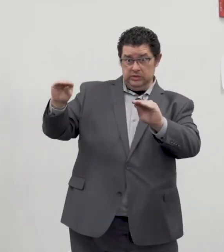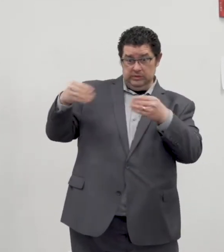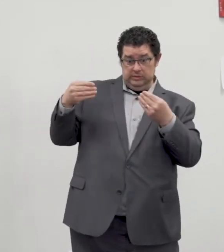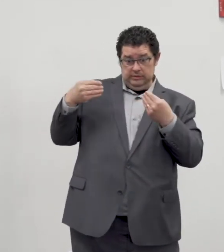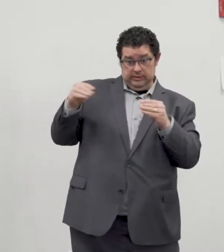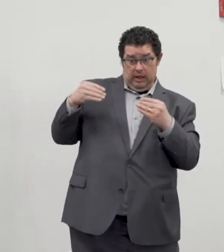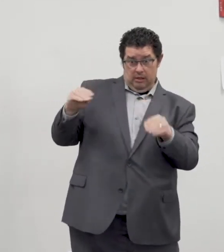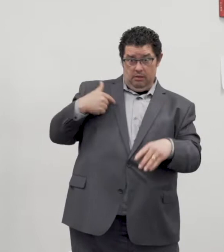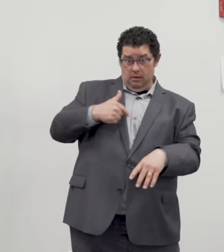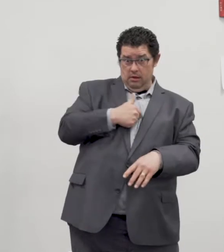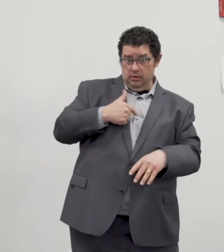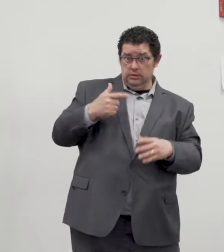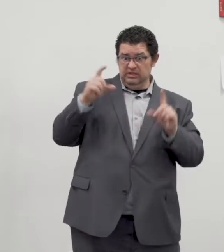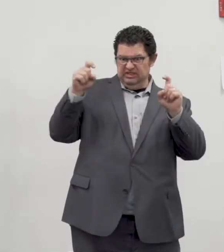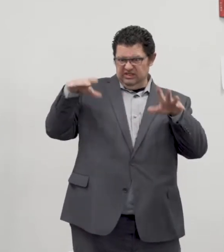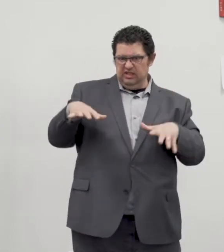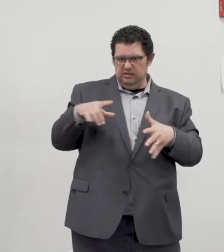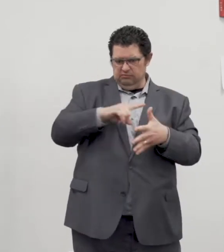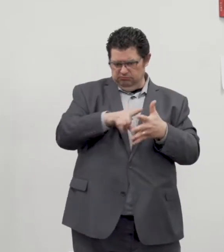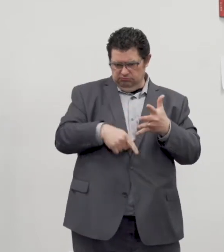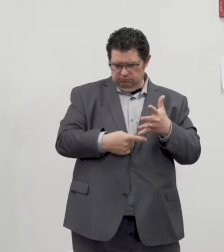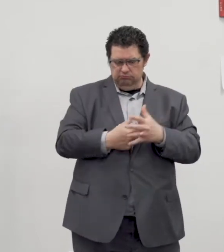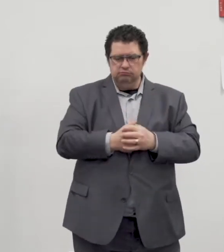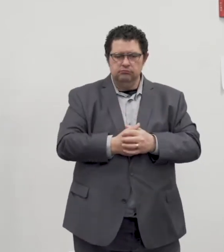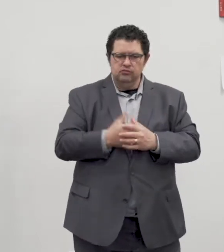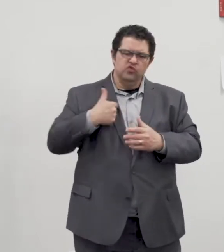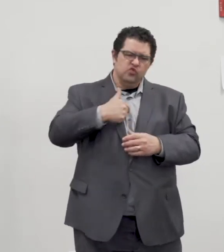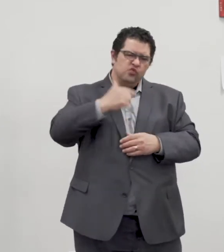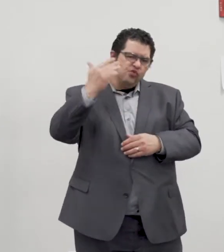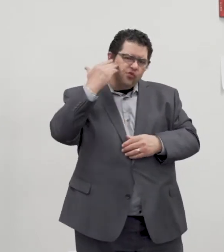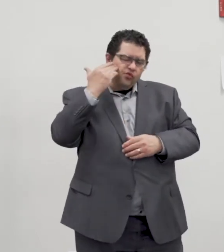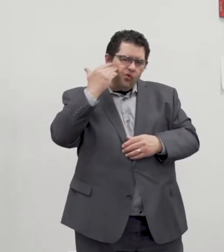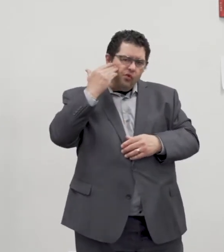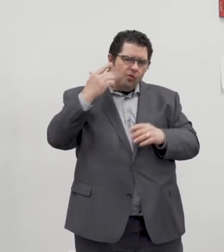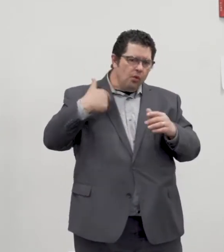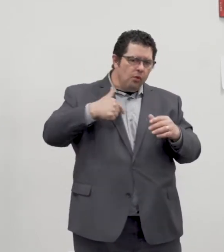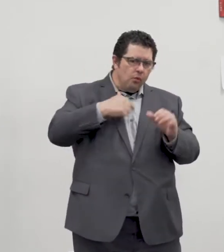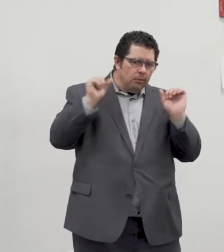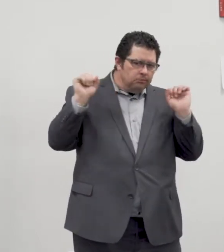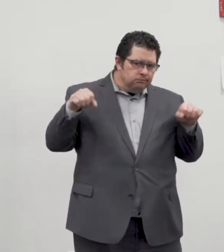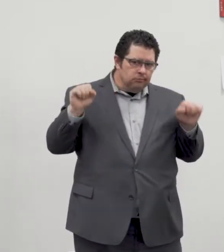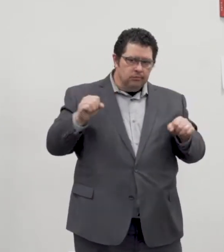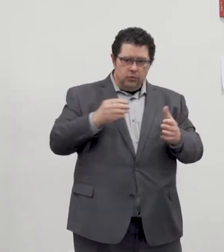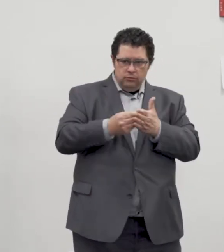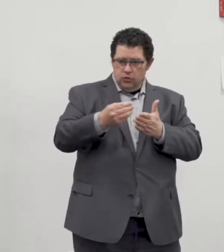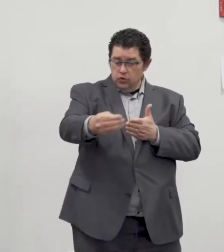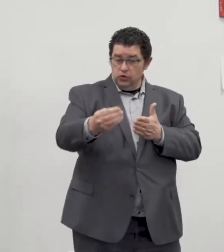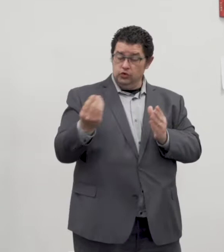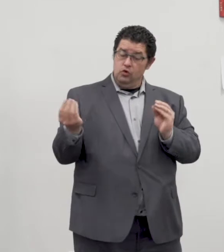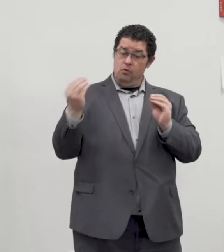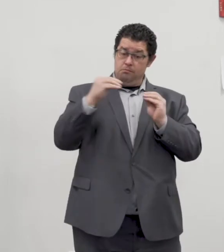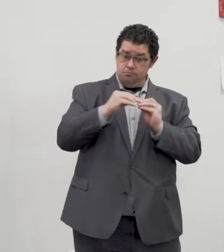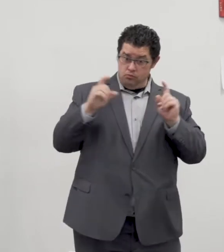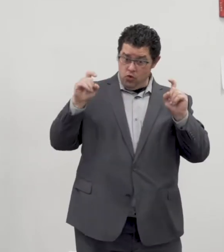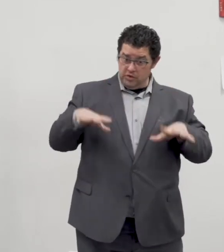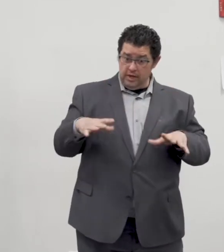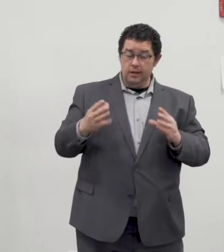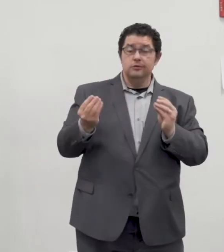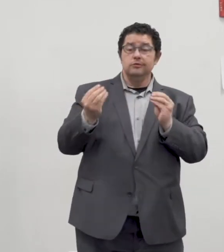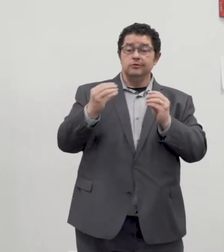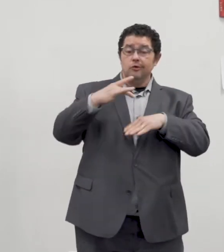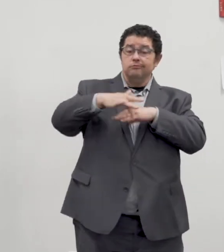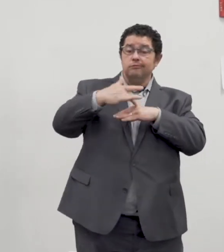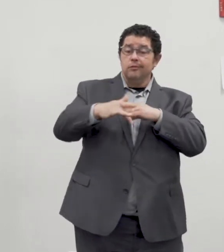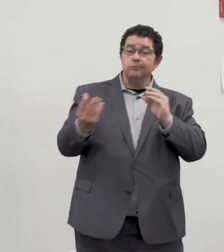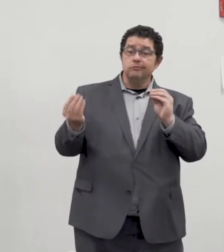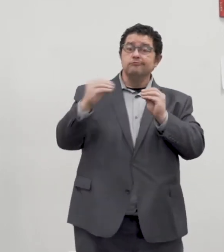supplies. And we'll have an idea about what's in the pipeline and what we'll be able to purchase. More testing becomes more available every day, but we are not